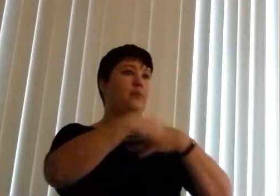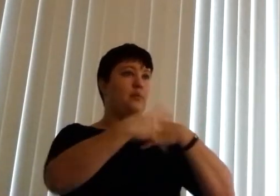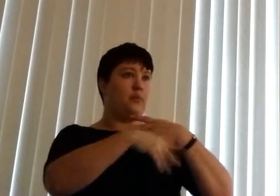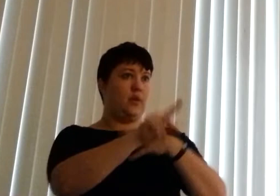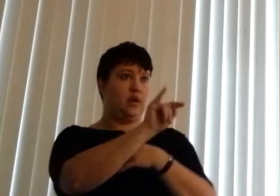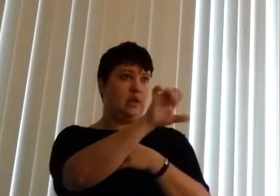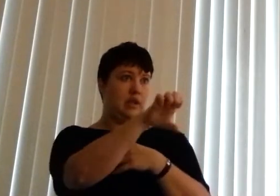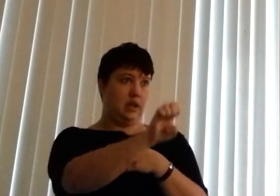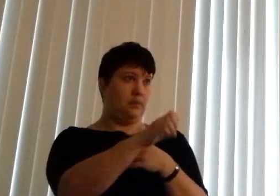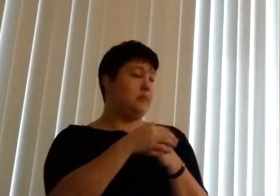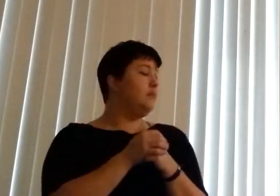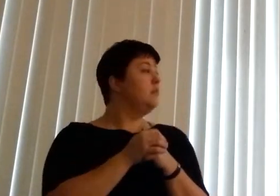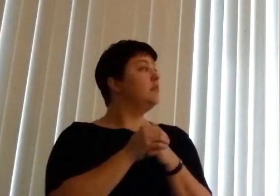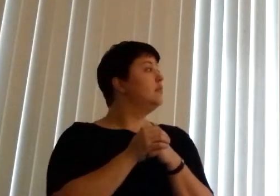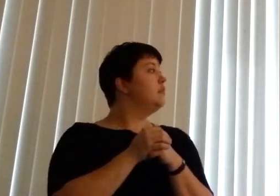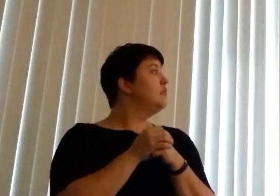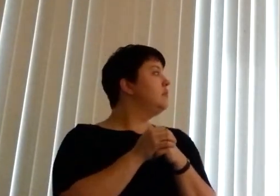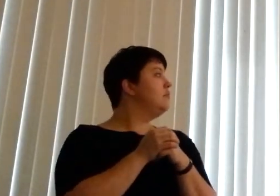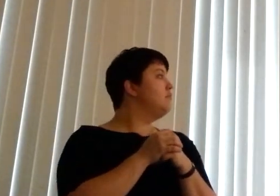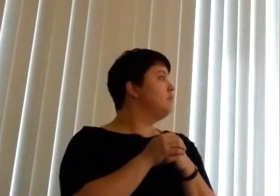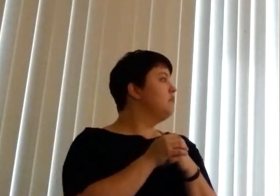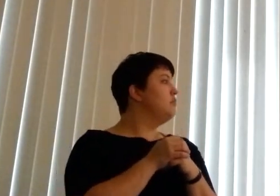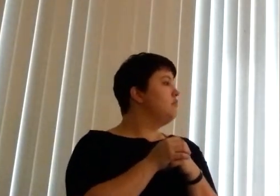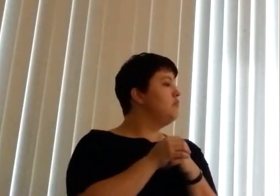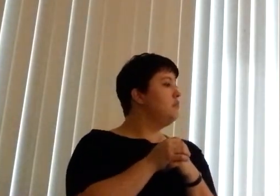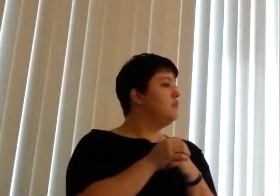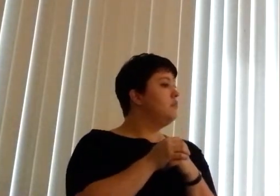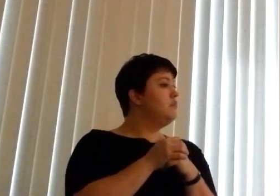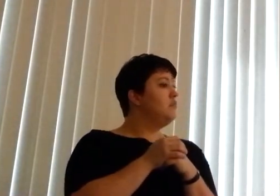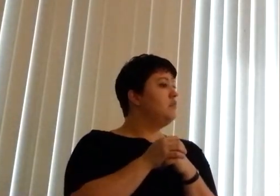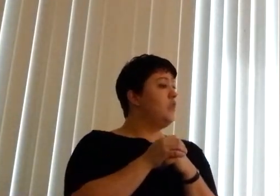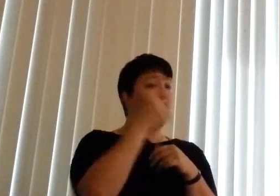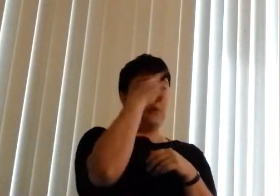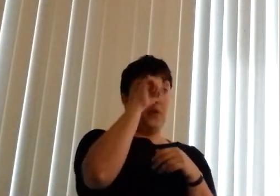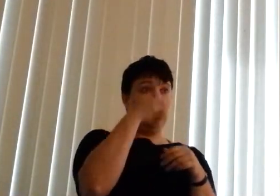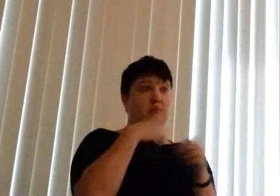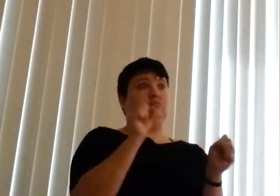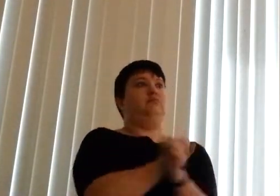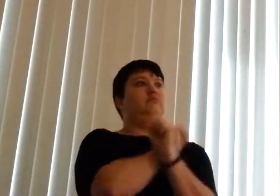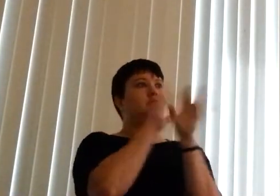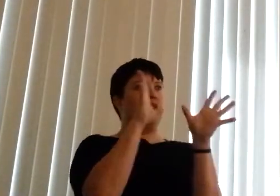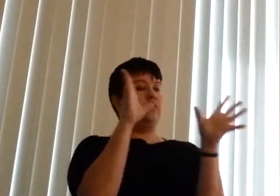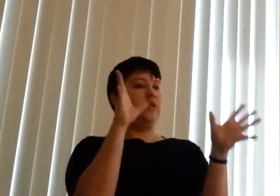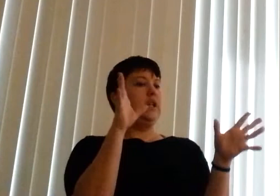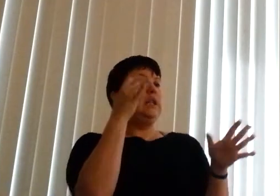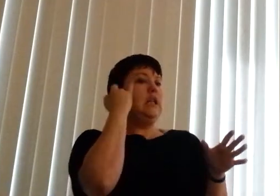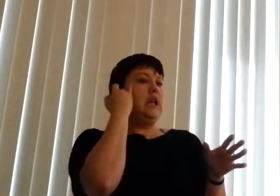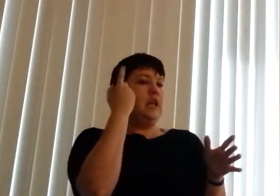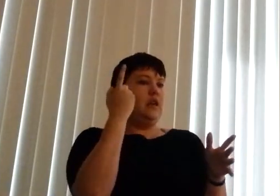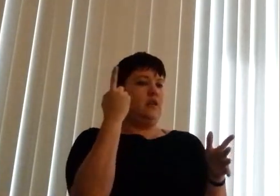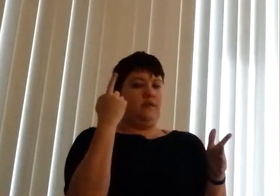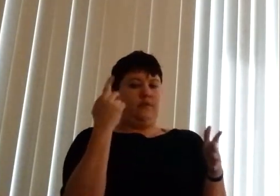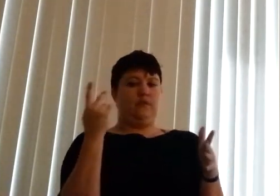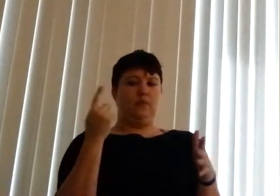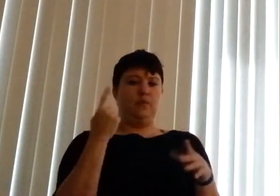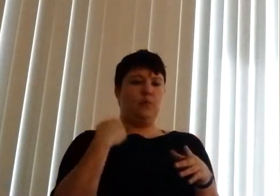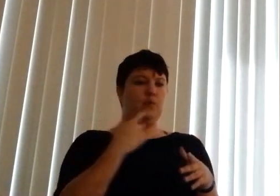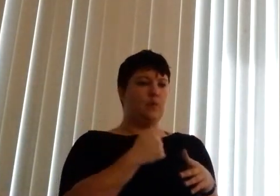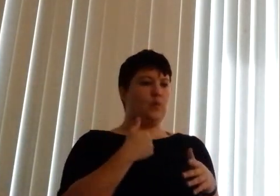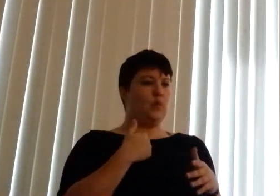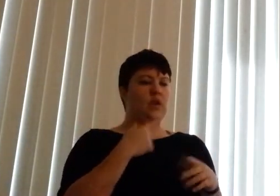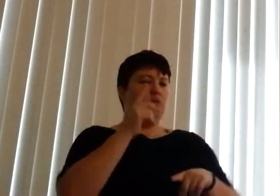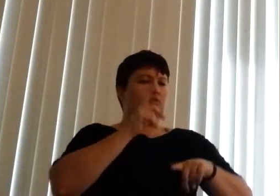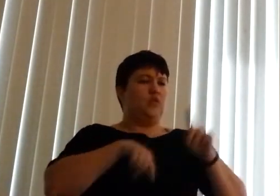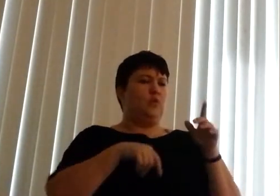Now it seems obvious to me that we have not treated treats persons with